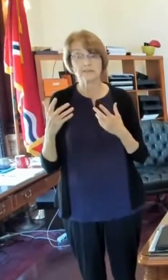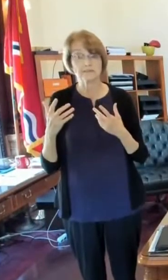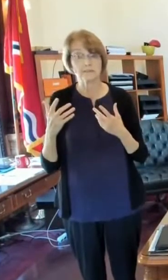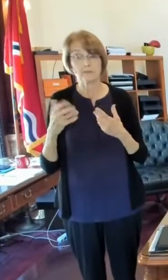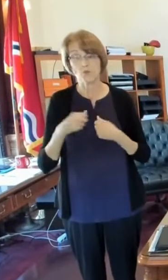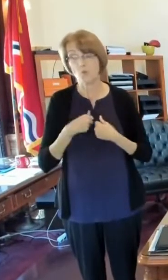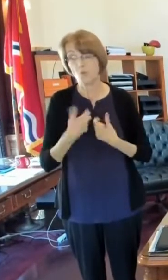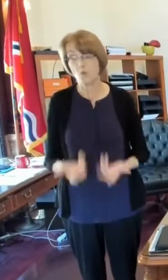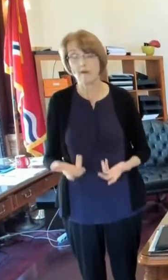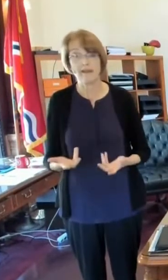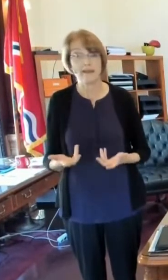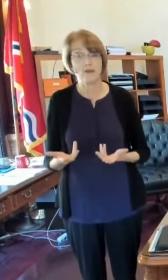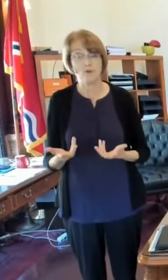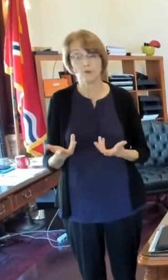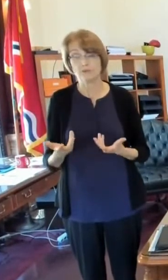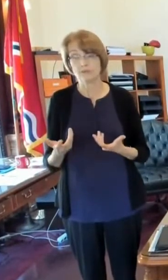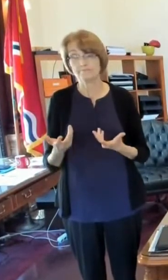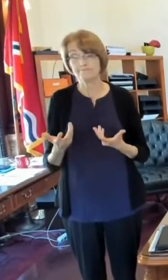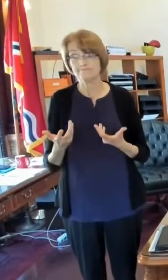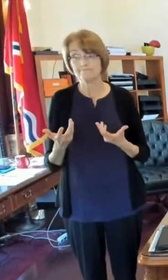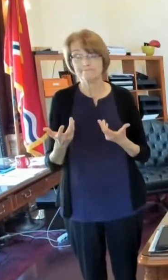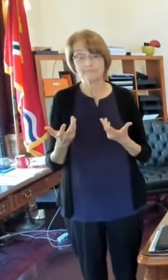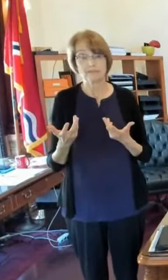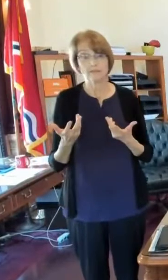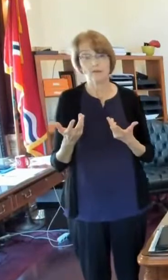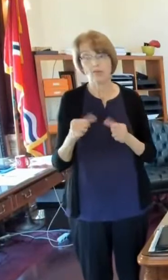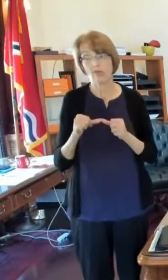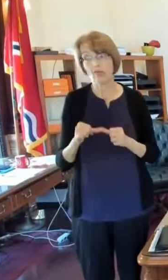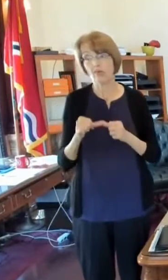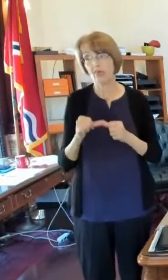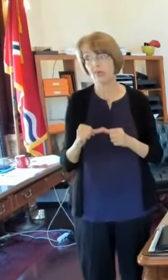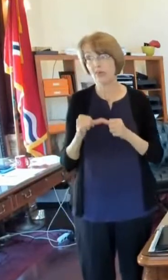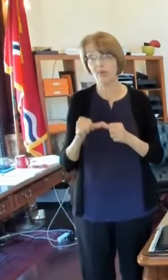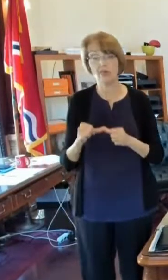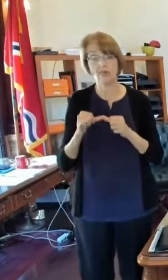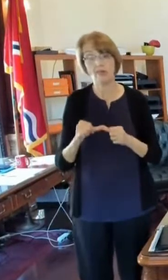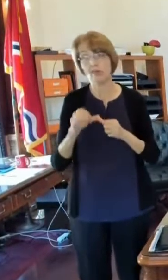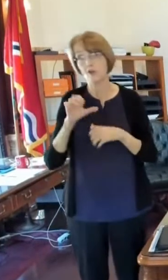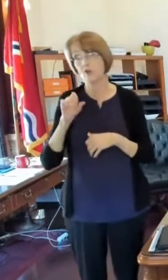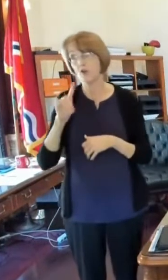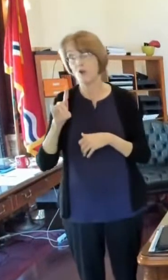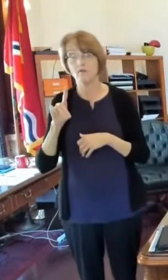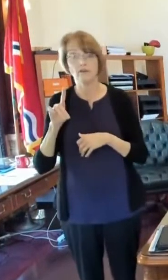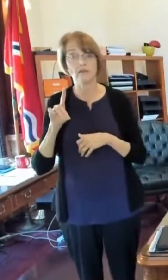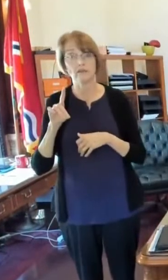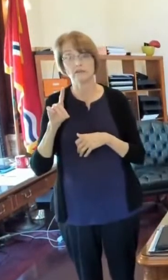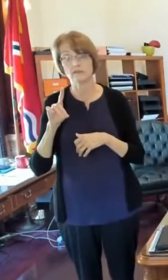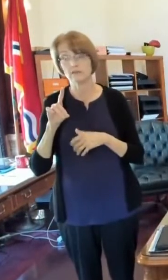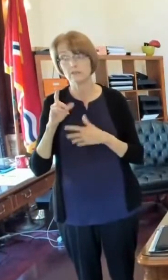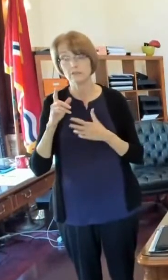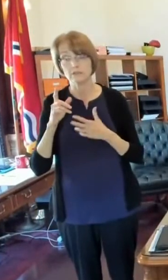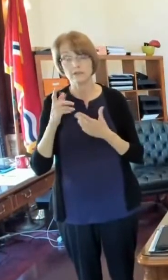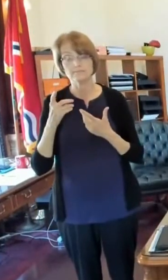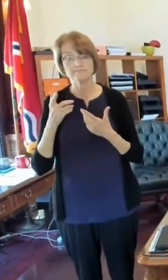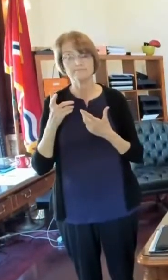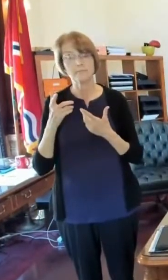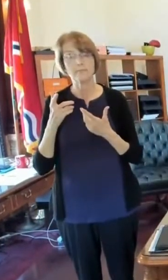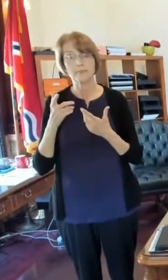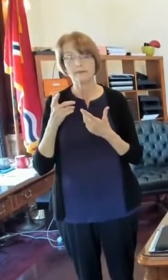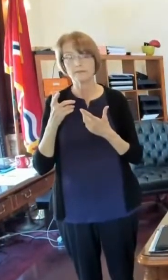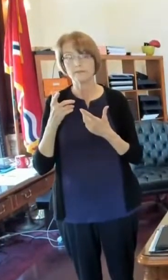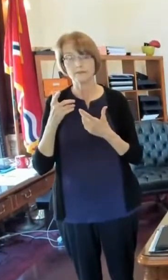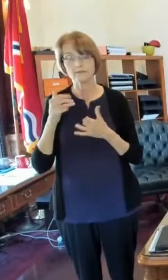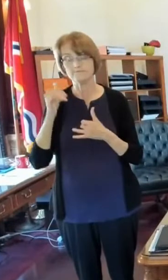worn out perhaps by this long COVID situation. But I try to think